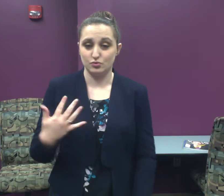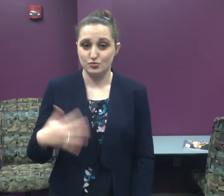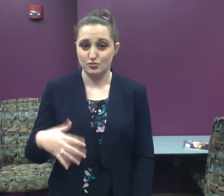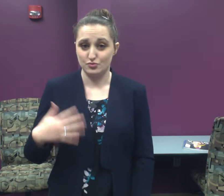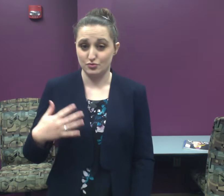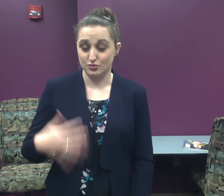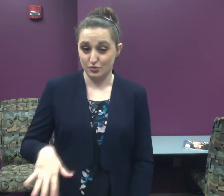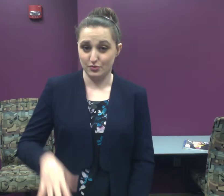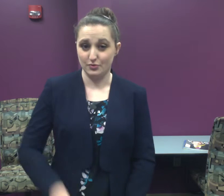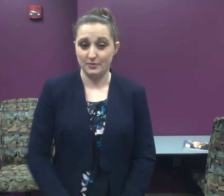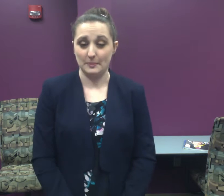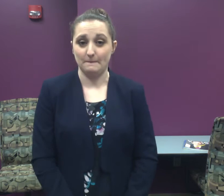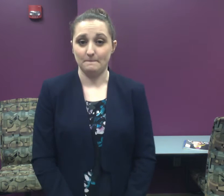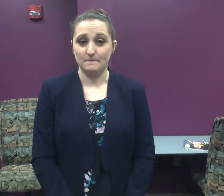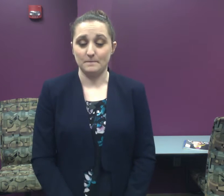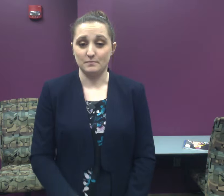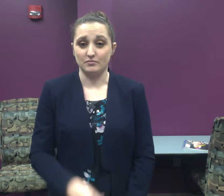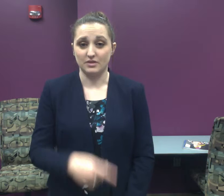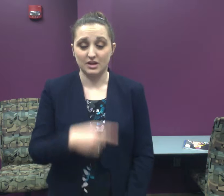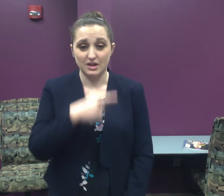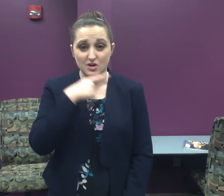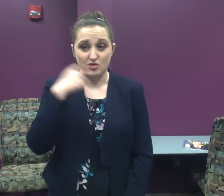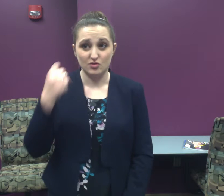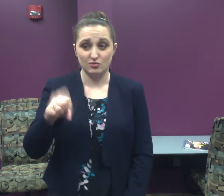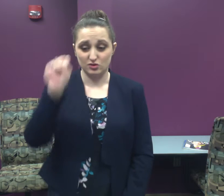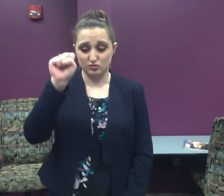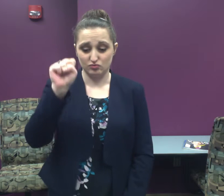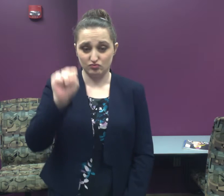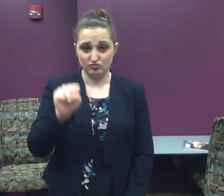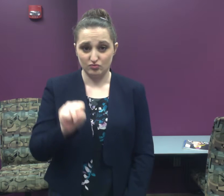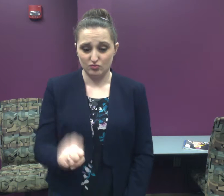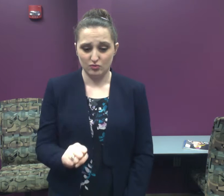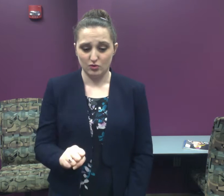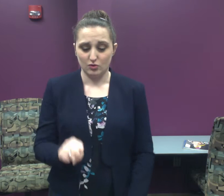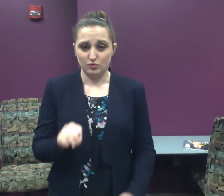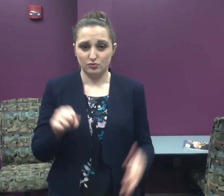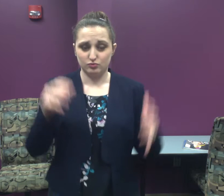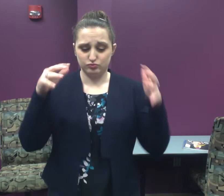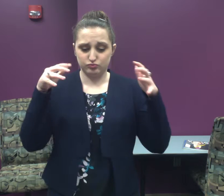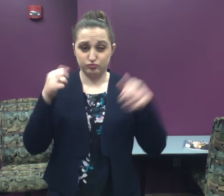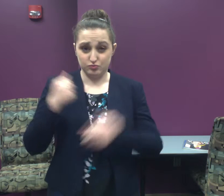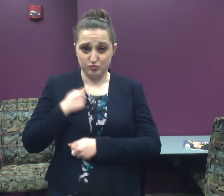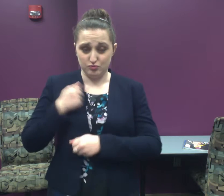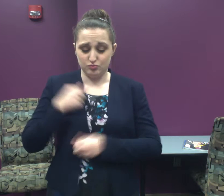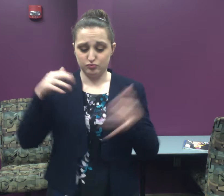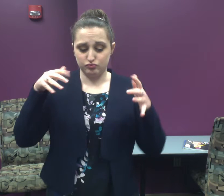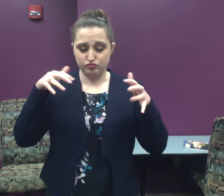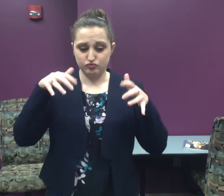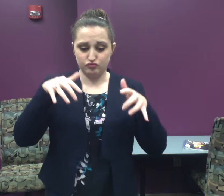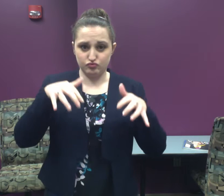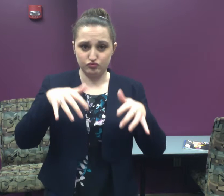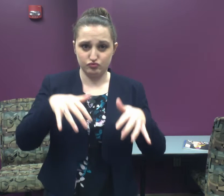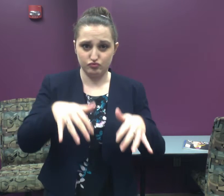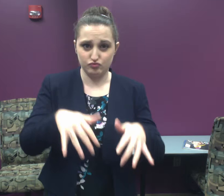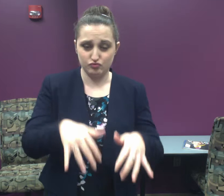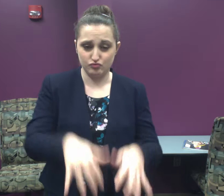Moscow. In the south of Russia, it was even further. And also the enmity and the acrimony that existed between the Soviets and the